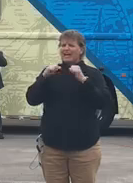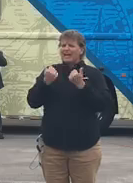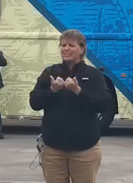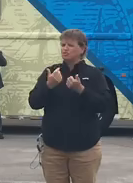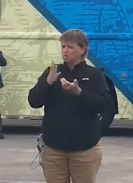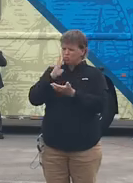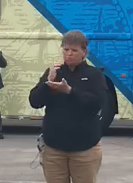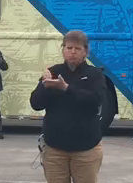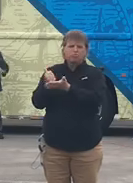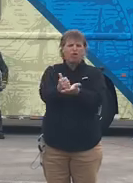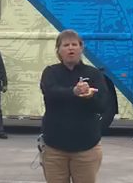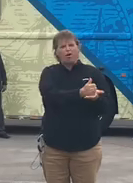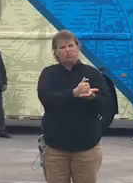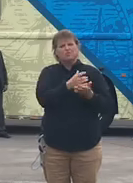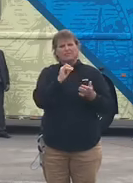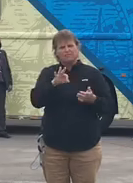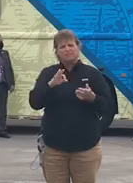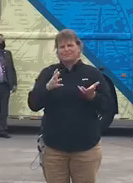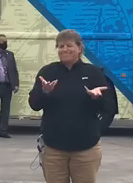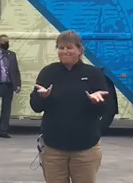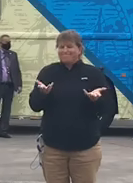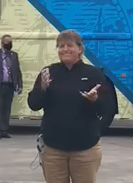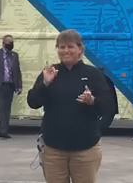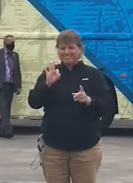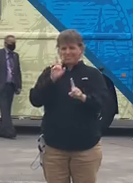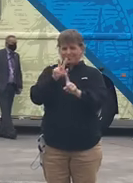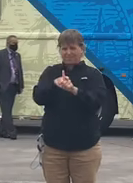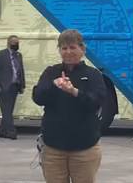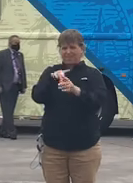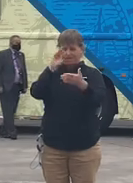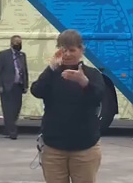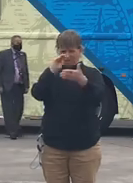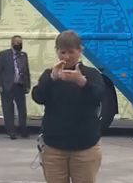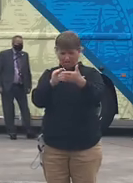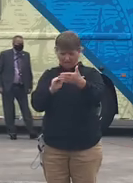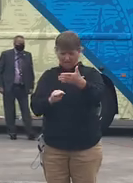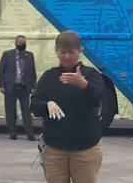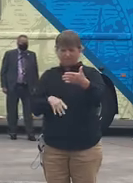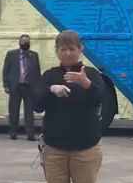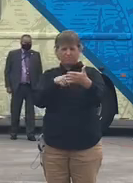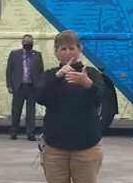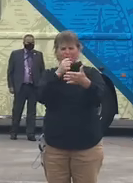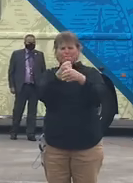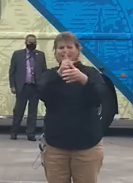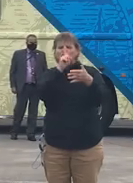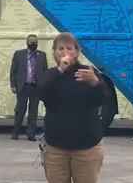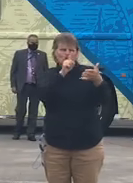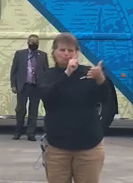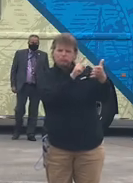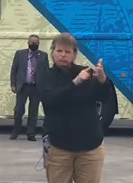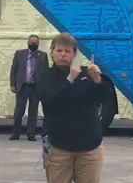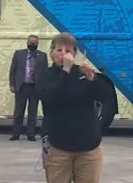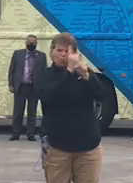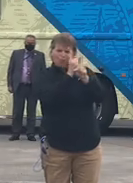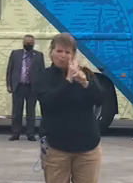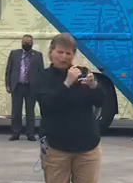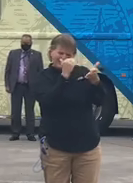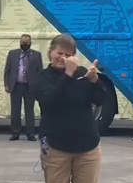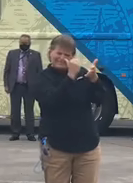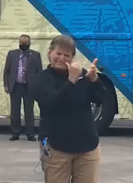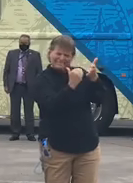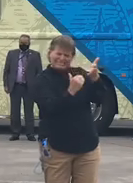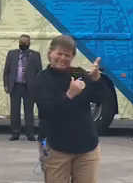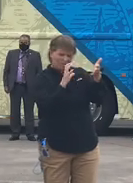just make sure everything's there, particularly social security number, because that has to be verified under federal law.